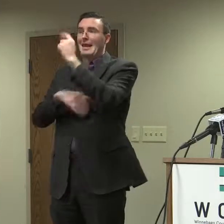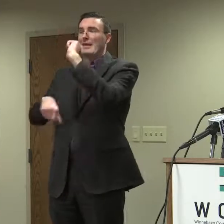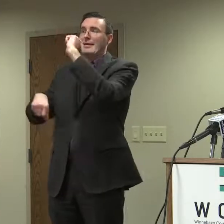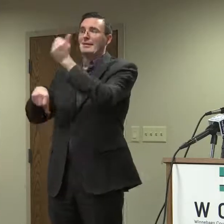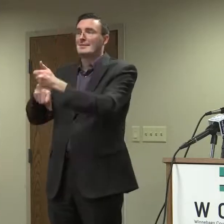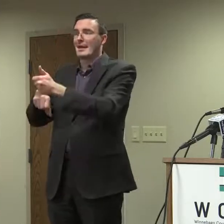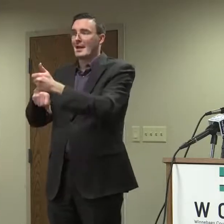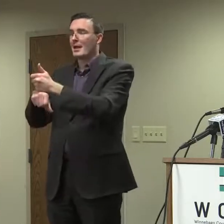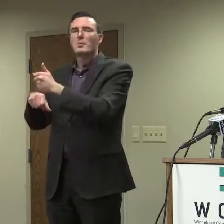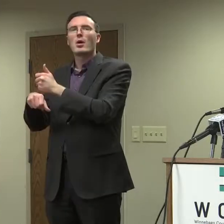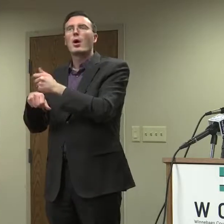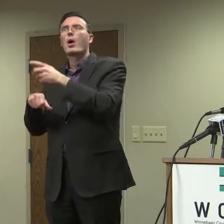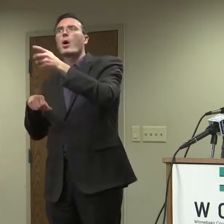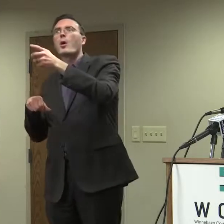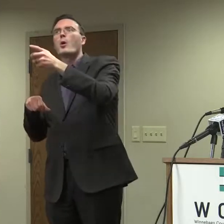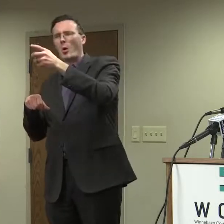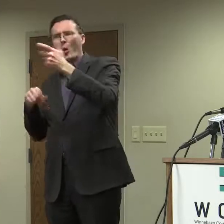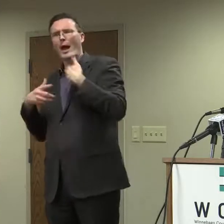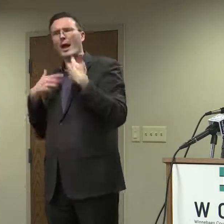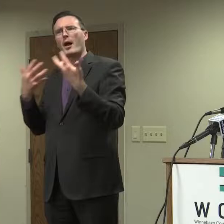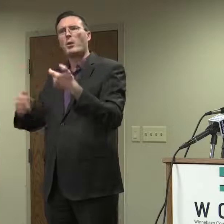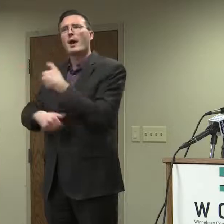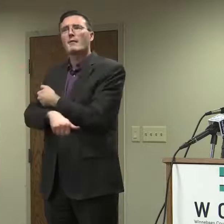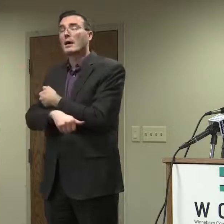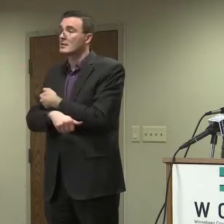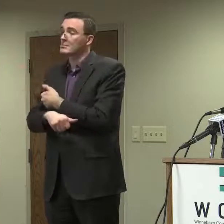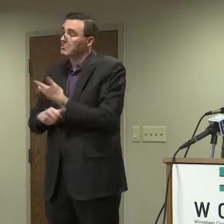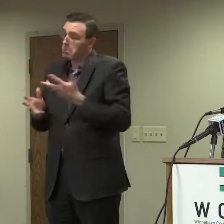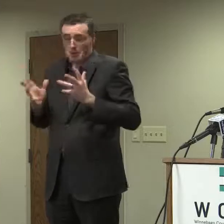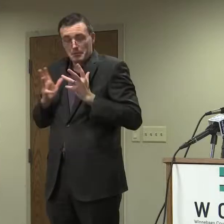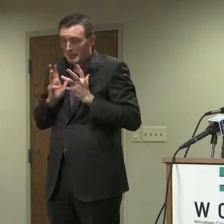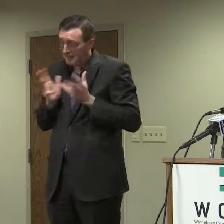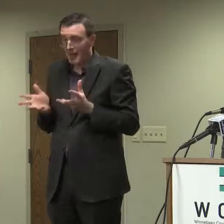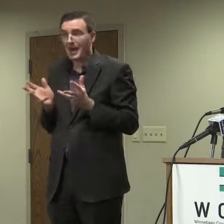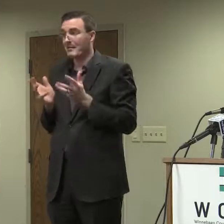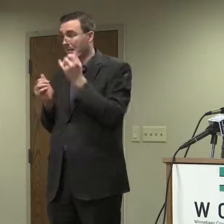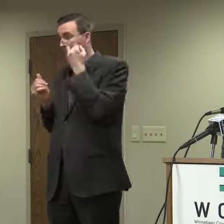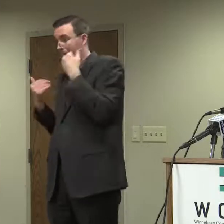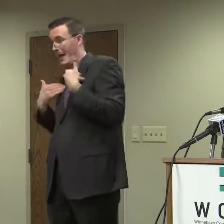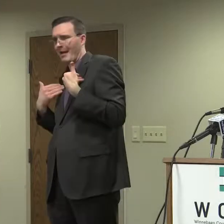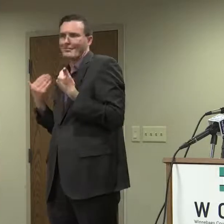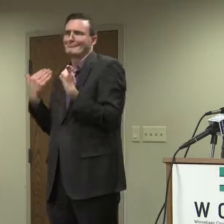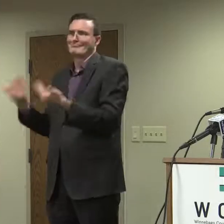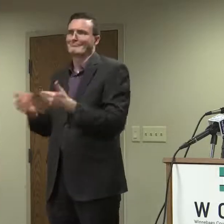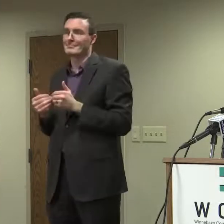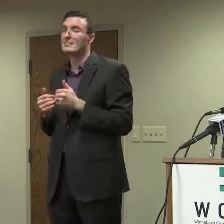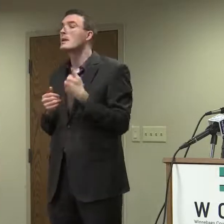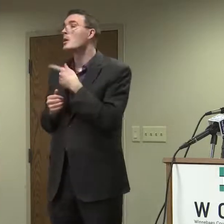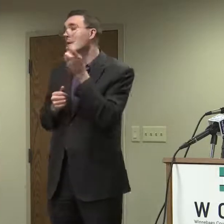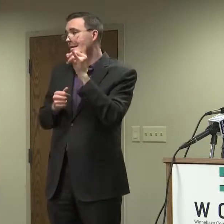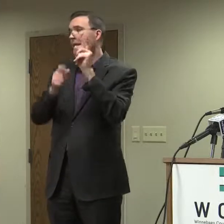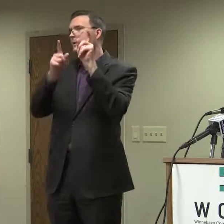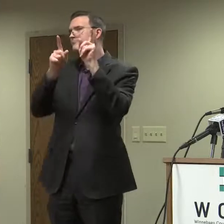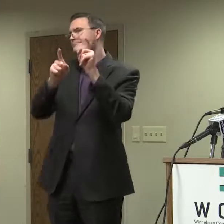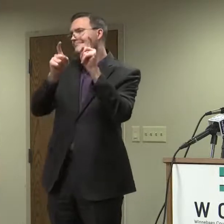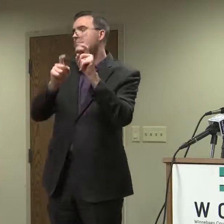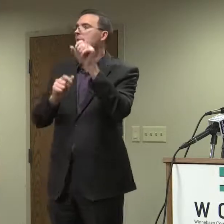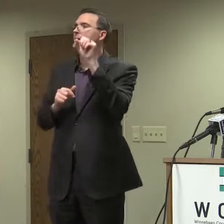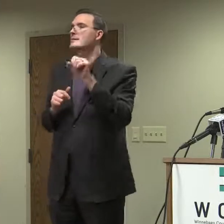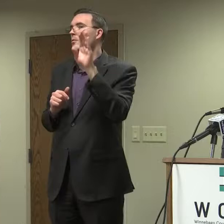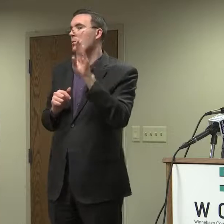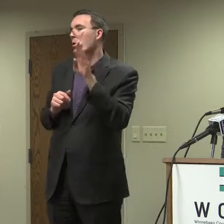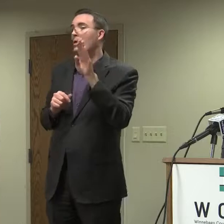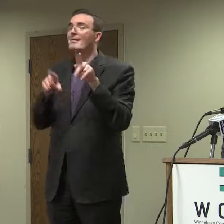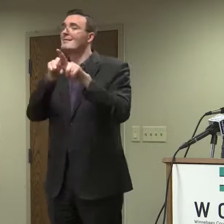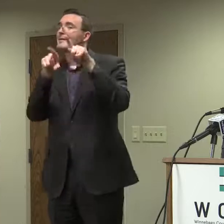going to get vaccinated. We're all for it. So we started, we did a pilot at South Beloit, but we also did South Beloit Police Department with